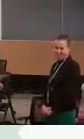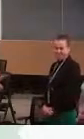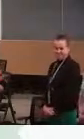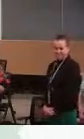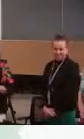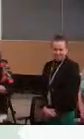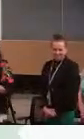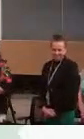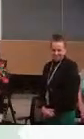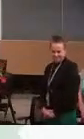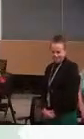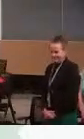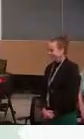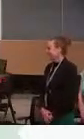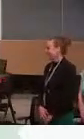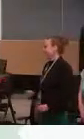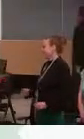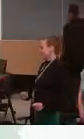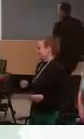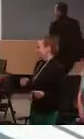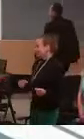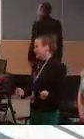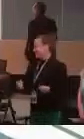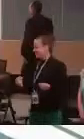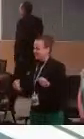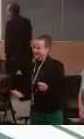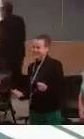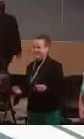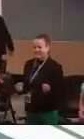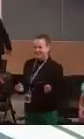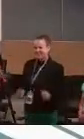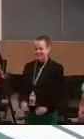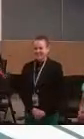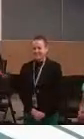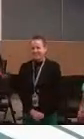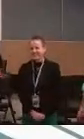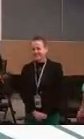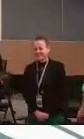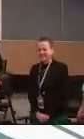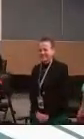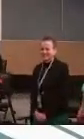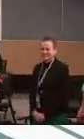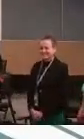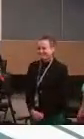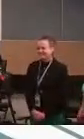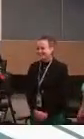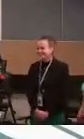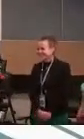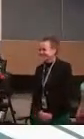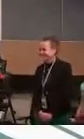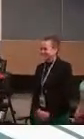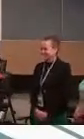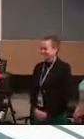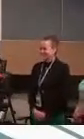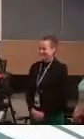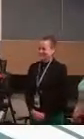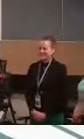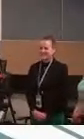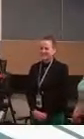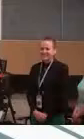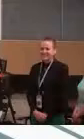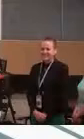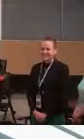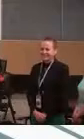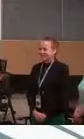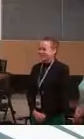Yeah, please. Except I'm gonna do a dance. I know. So looking ahead, what